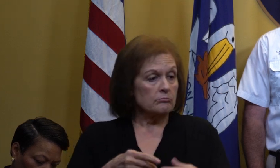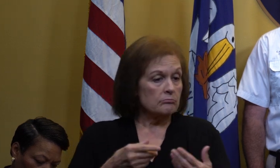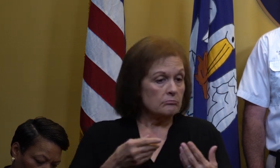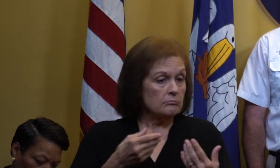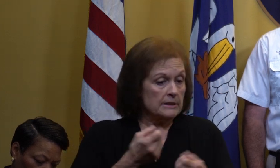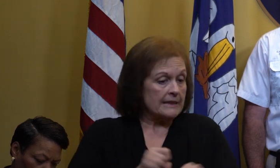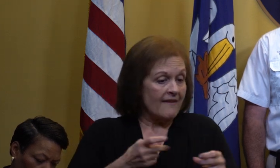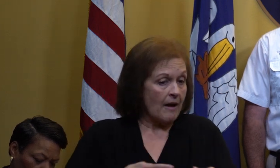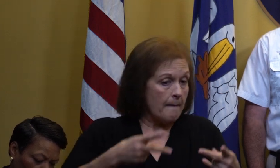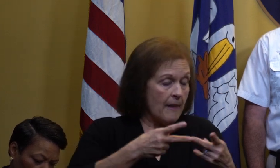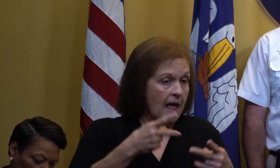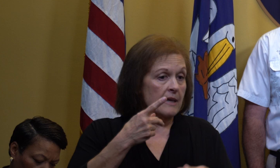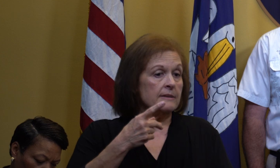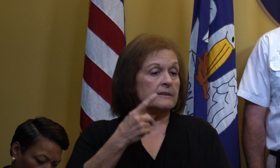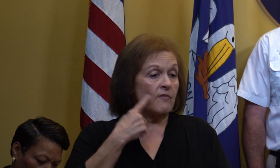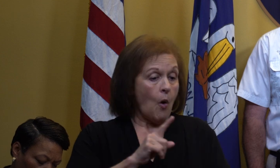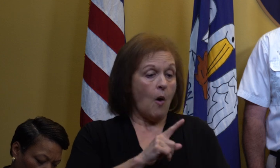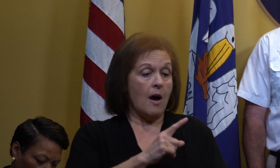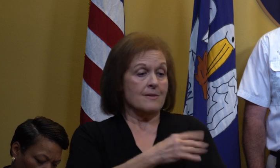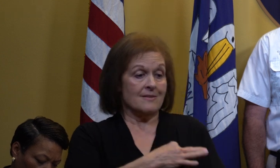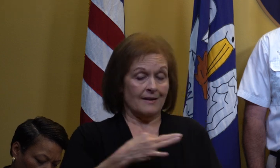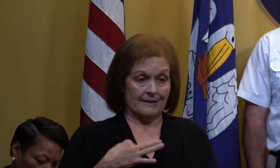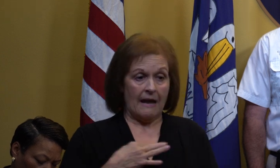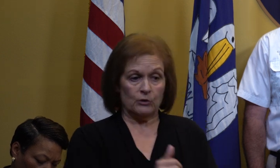and a safe place for our staff to be housed in the